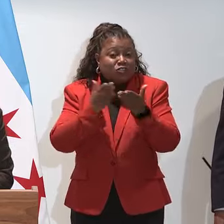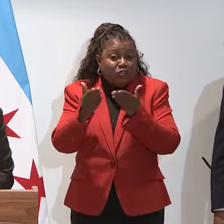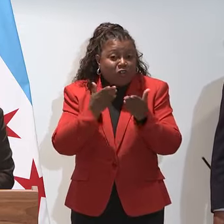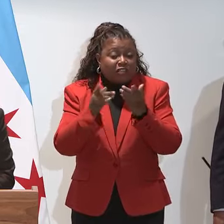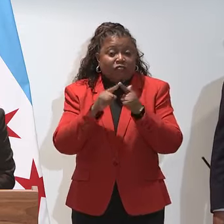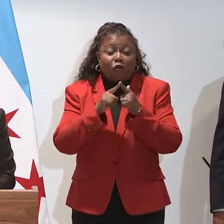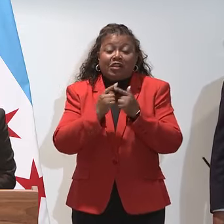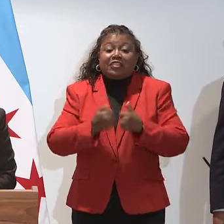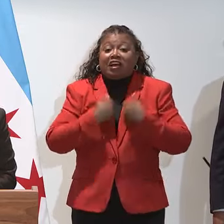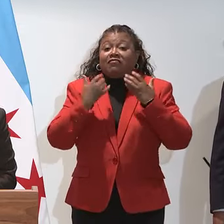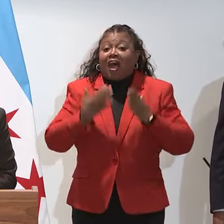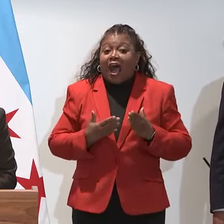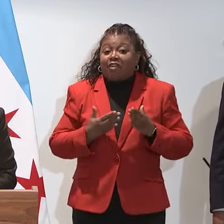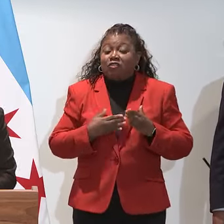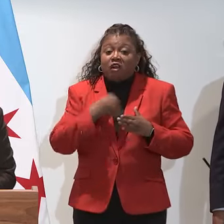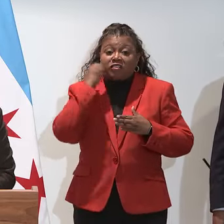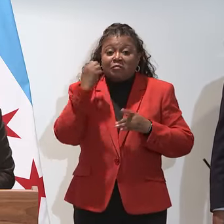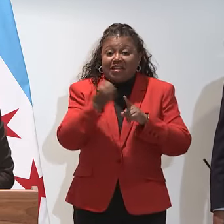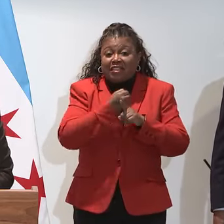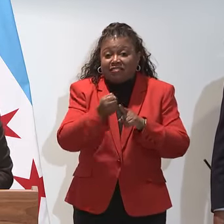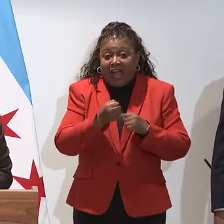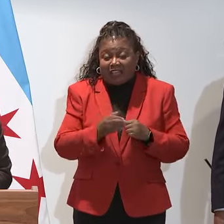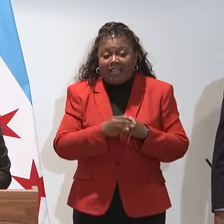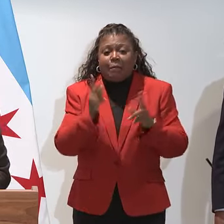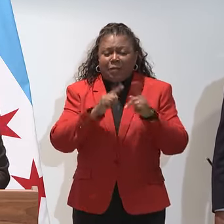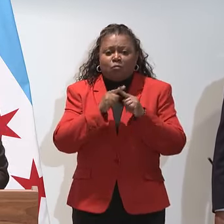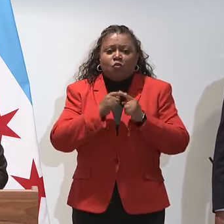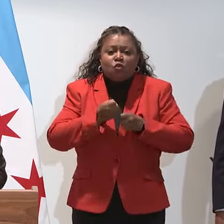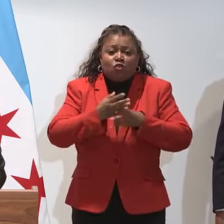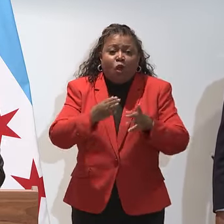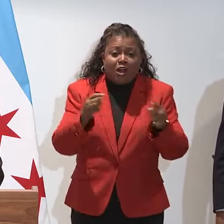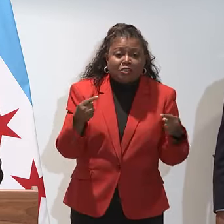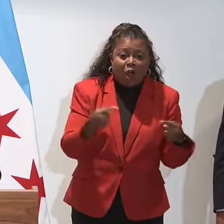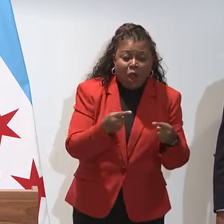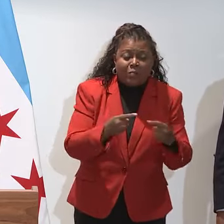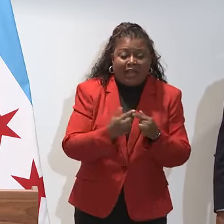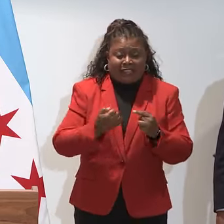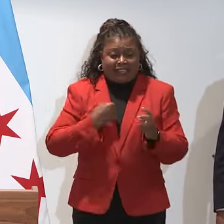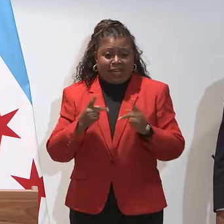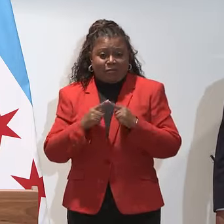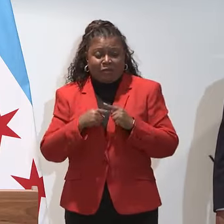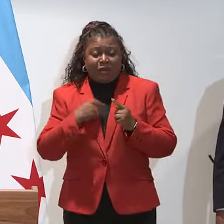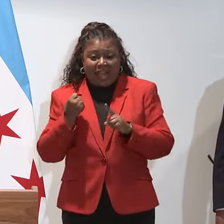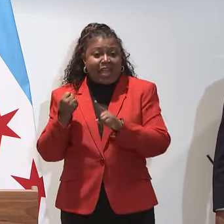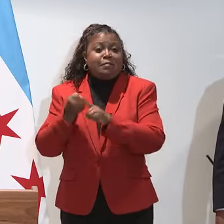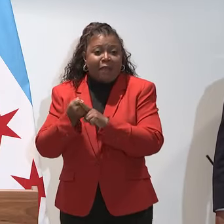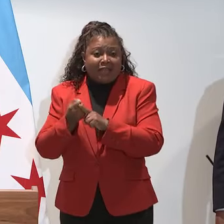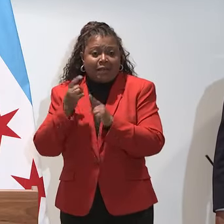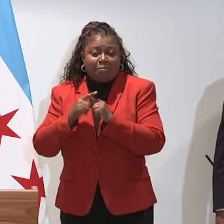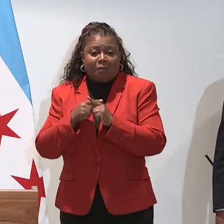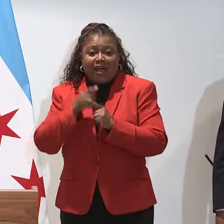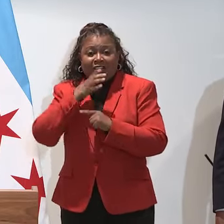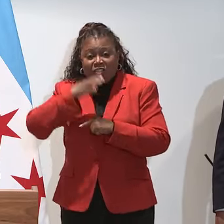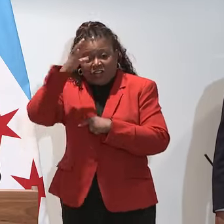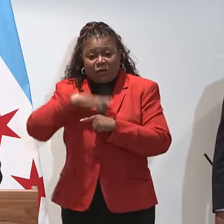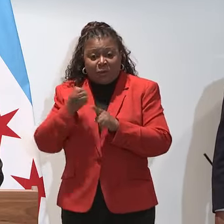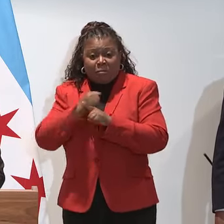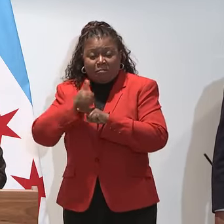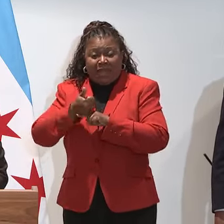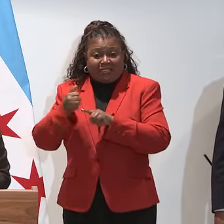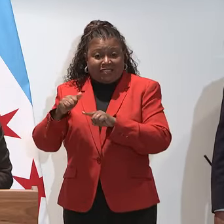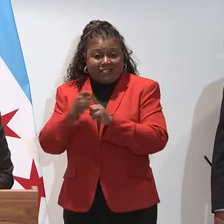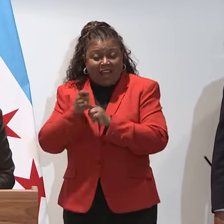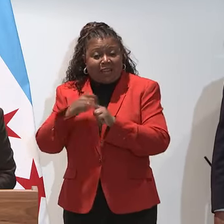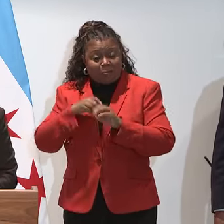services for survivors of domestic violence, people who cause harm, and young people impacted by gender-based violence.